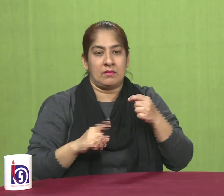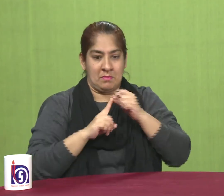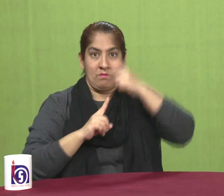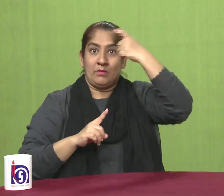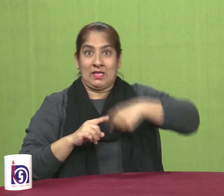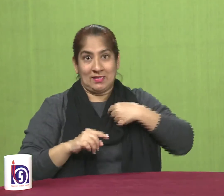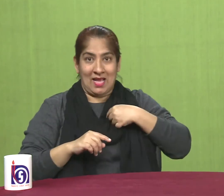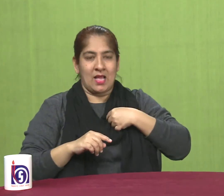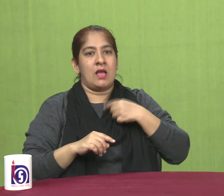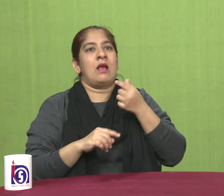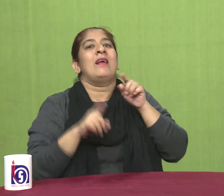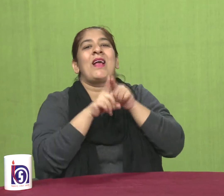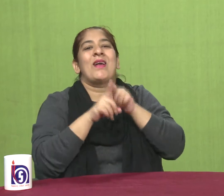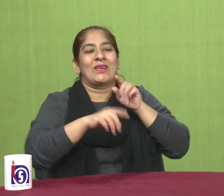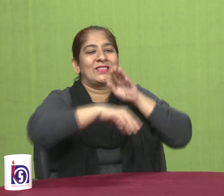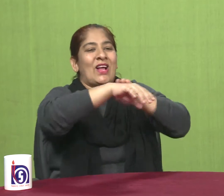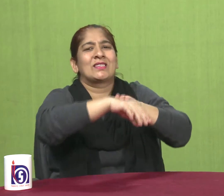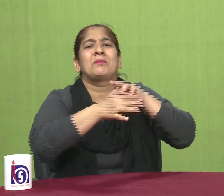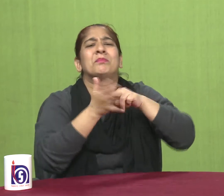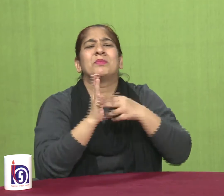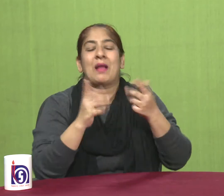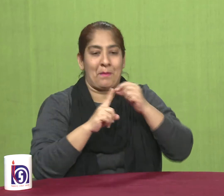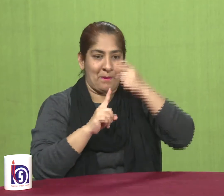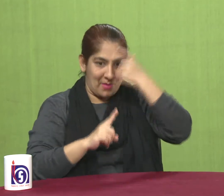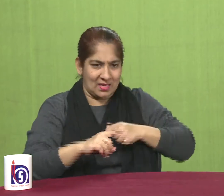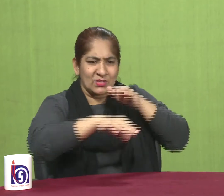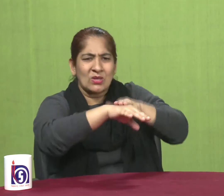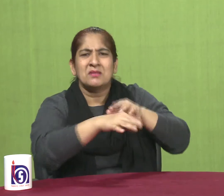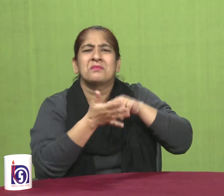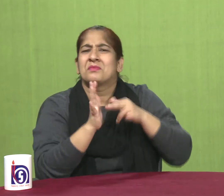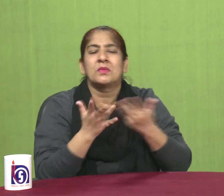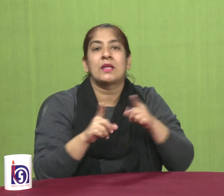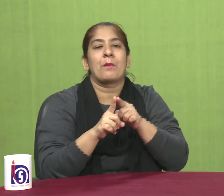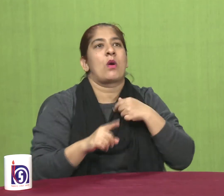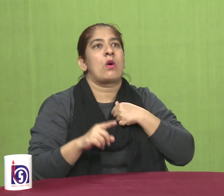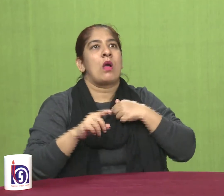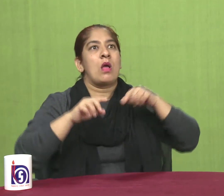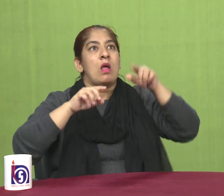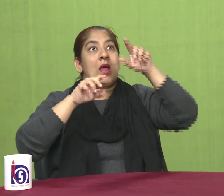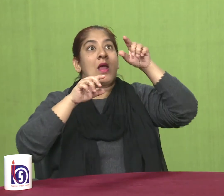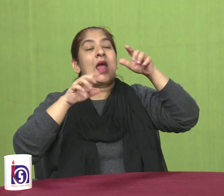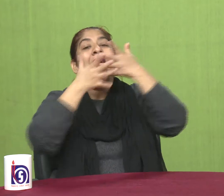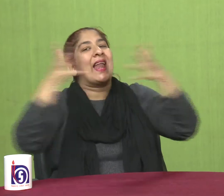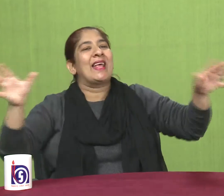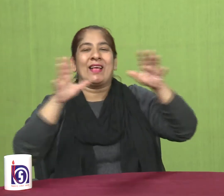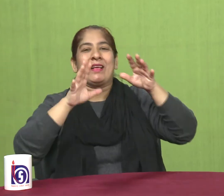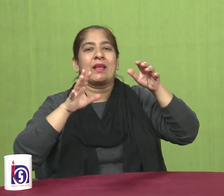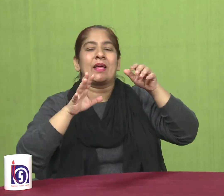Lack of personal touch. Lack of personal touch, what does it mean? It means when we don't